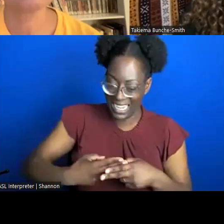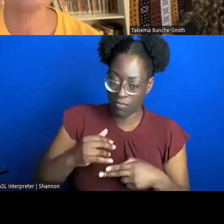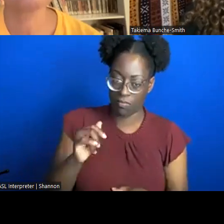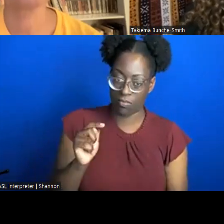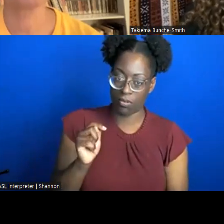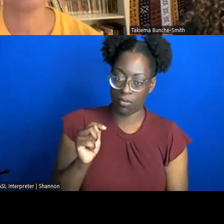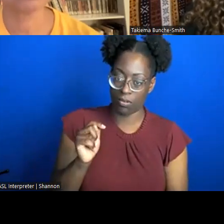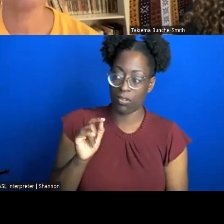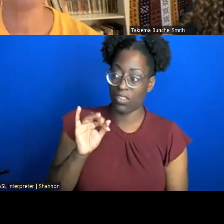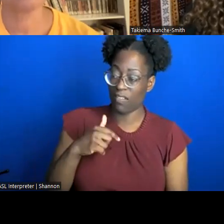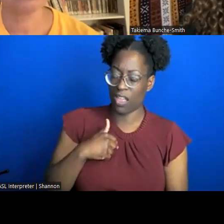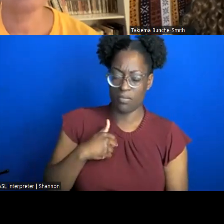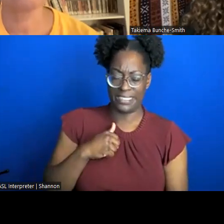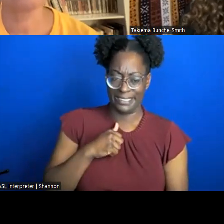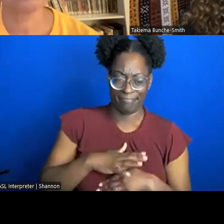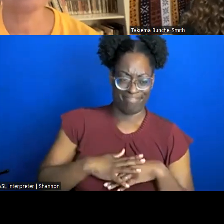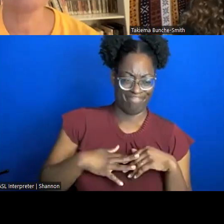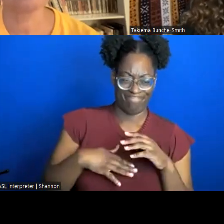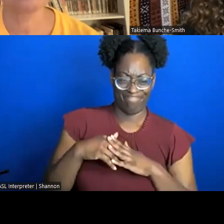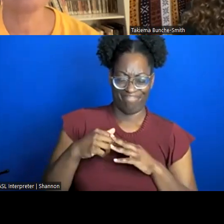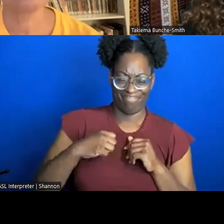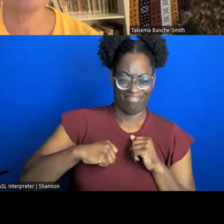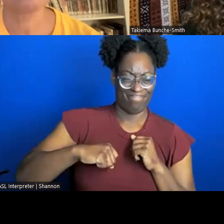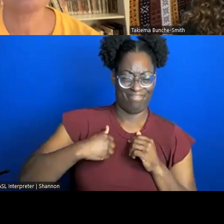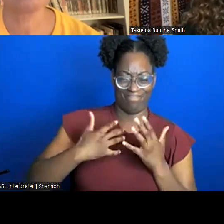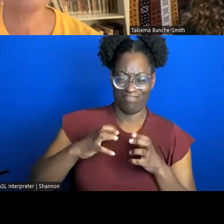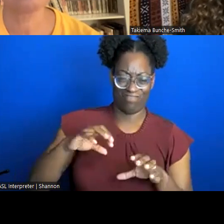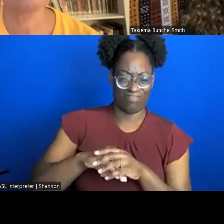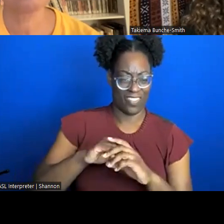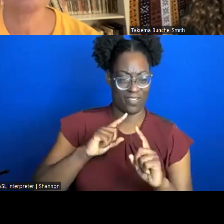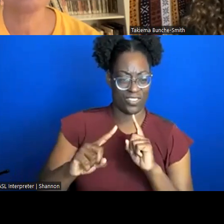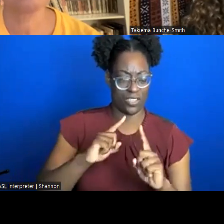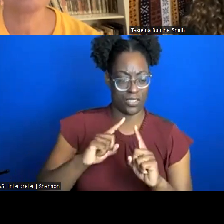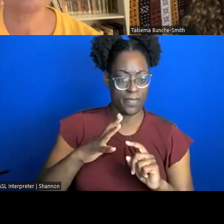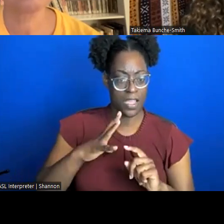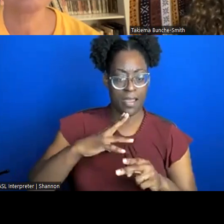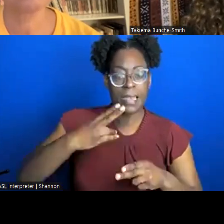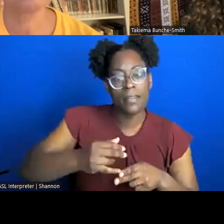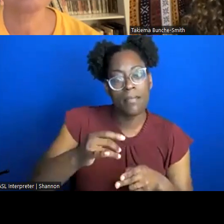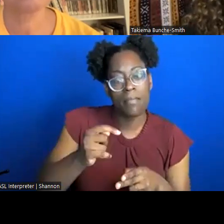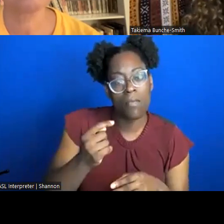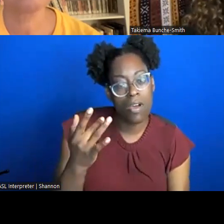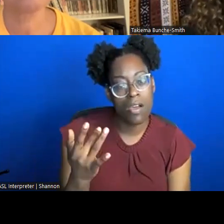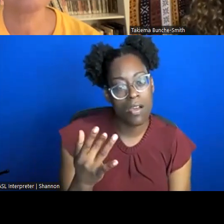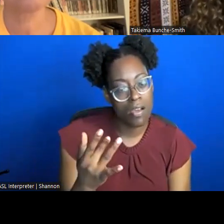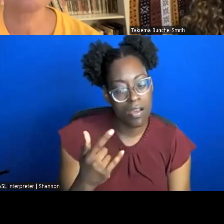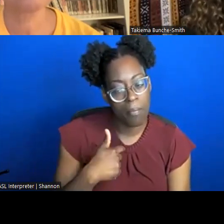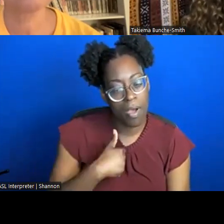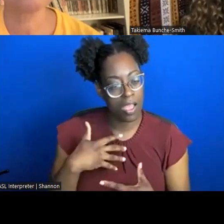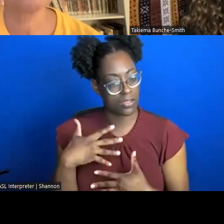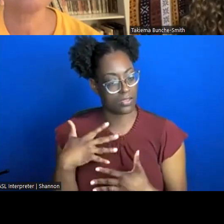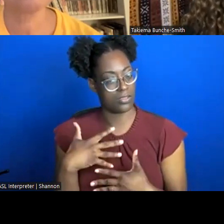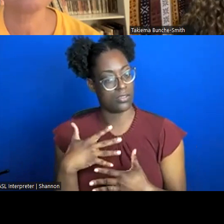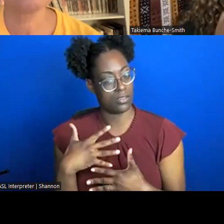uncomfortable conversation or the feedback a person may need or want to give to another person. So I think it's okay